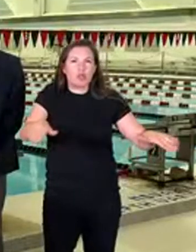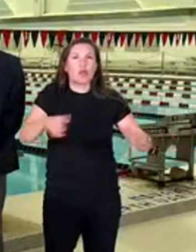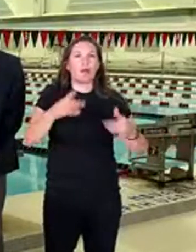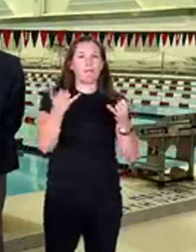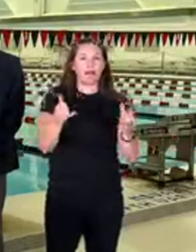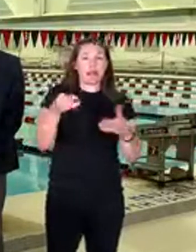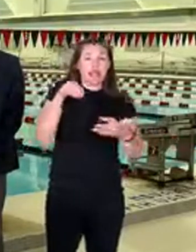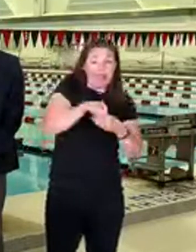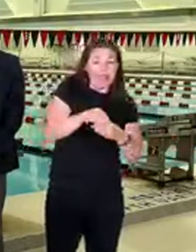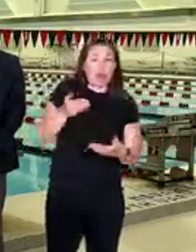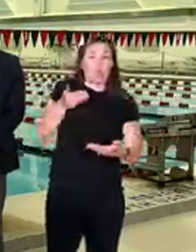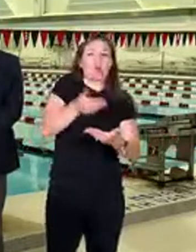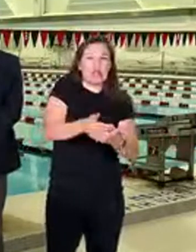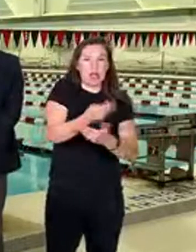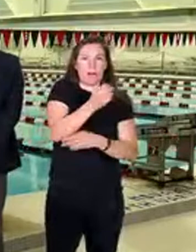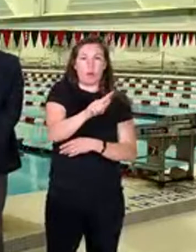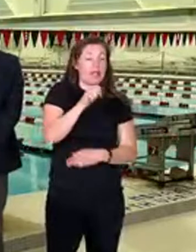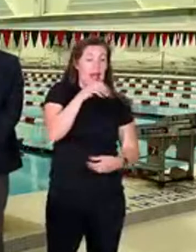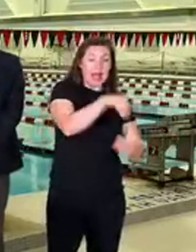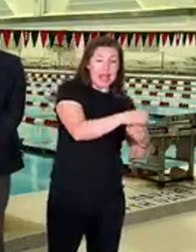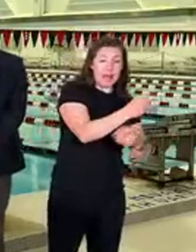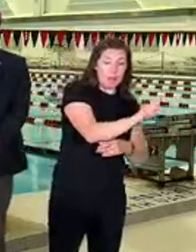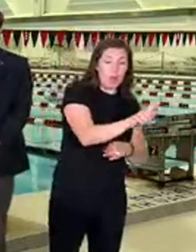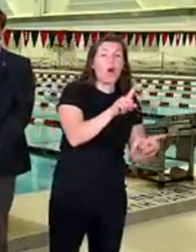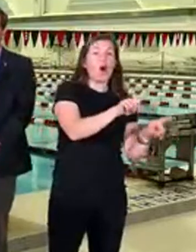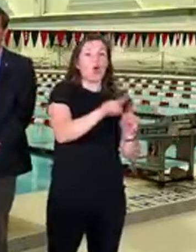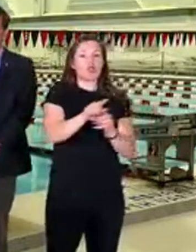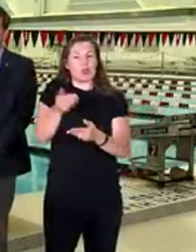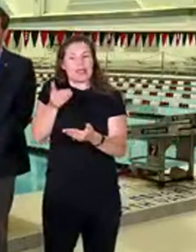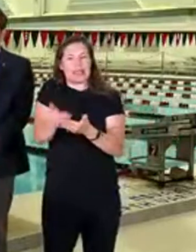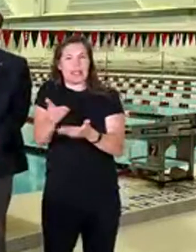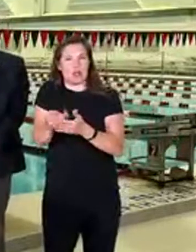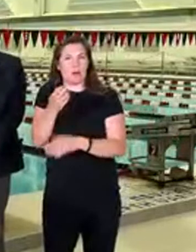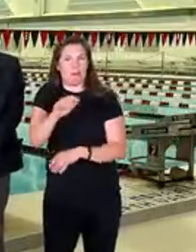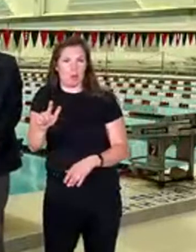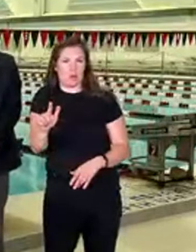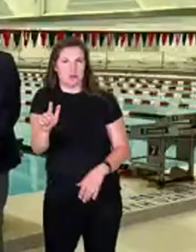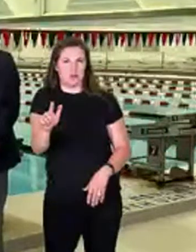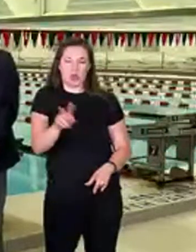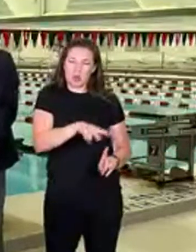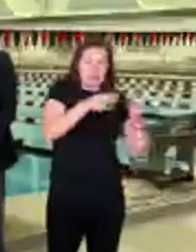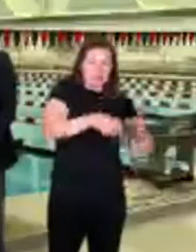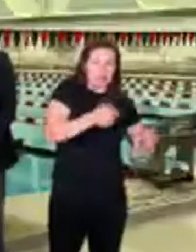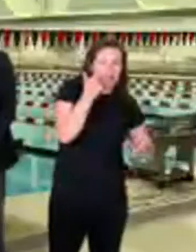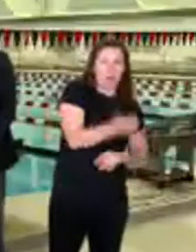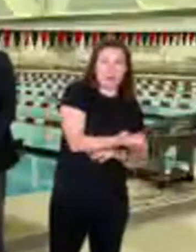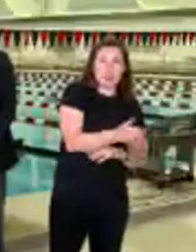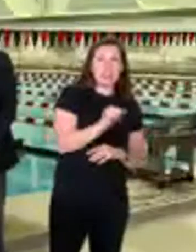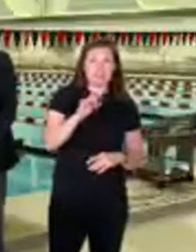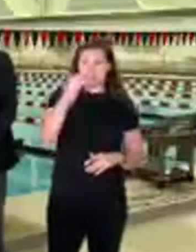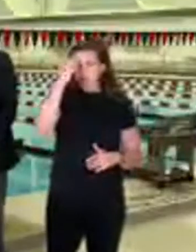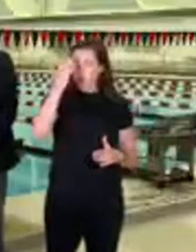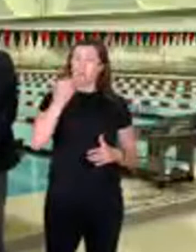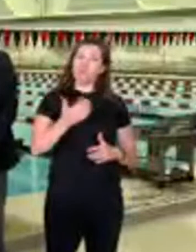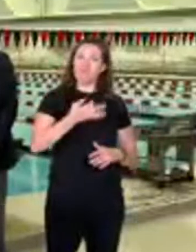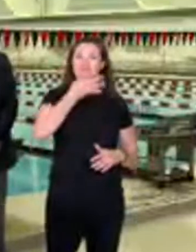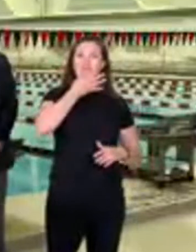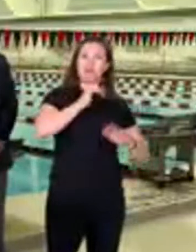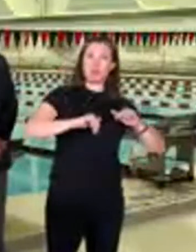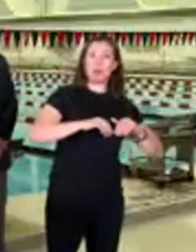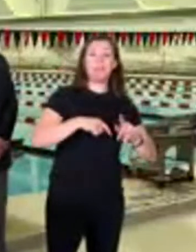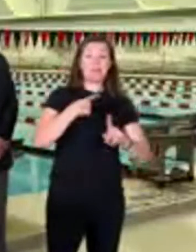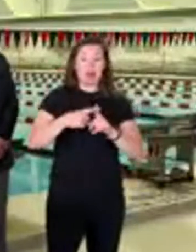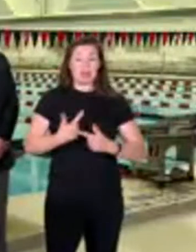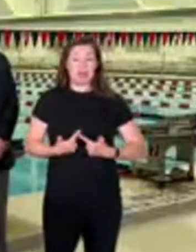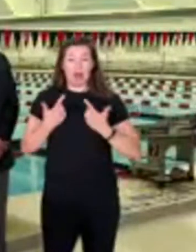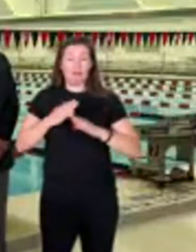or near a swimming pool, not just in the pool, but near the swimming pool. And even if they know how to swim, there's a lifeguard on board. So